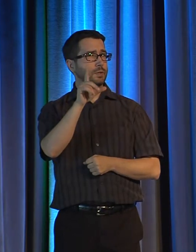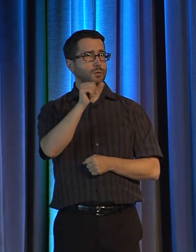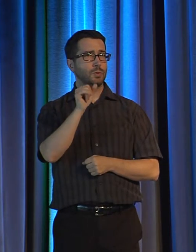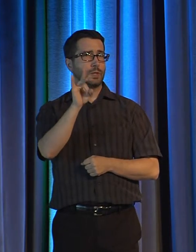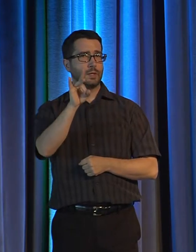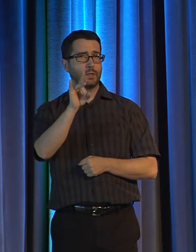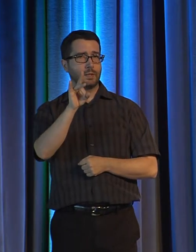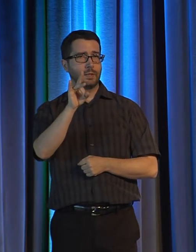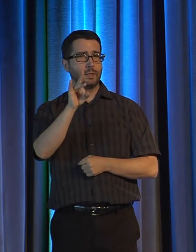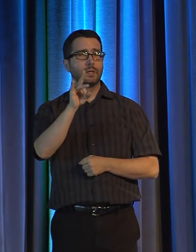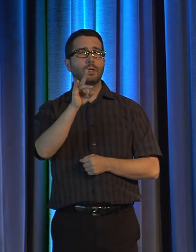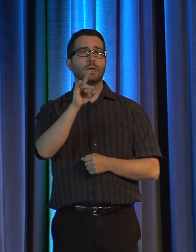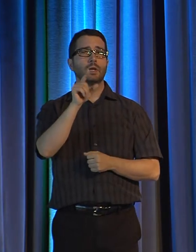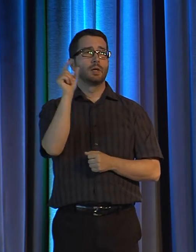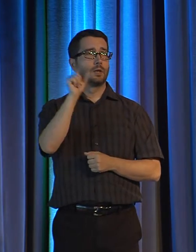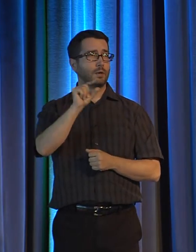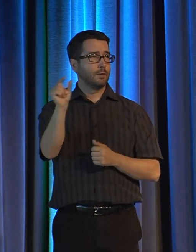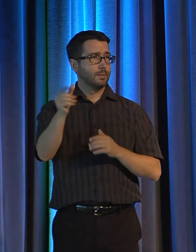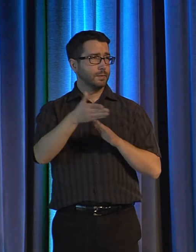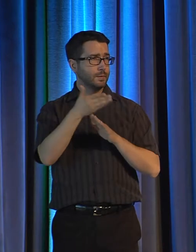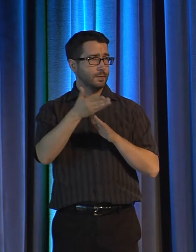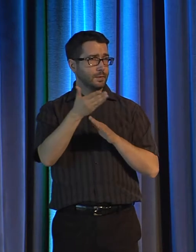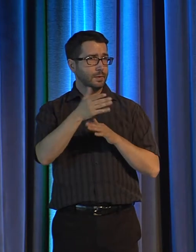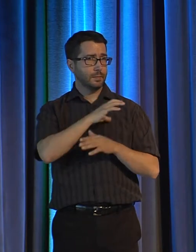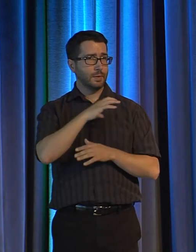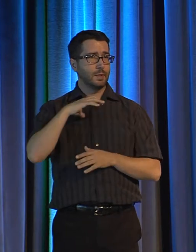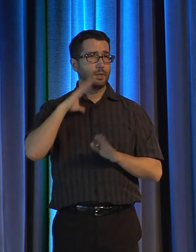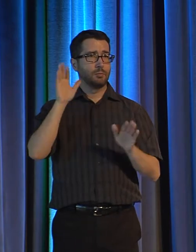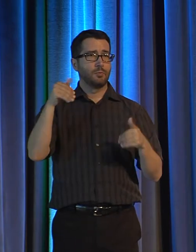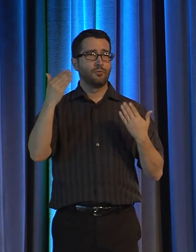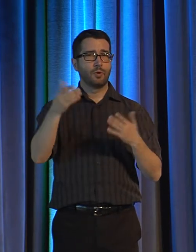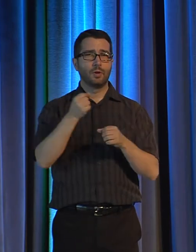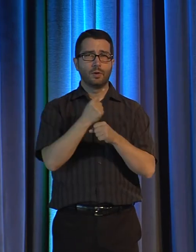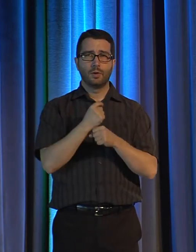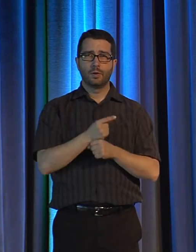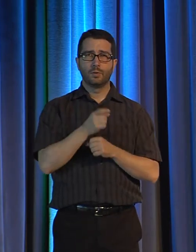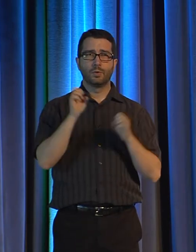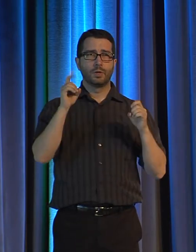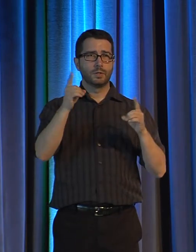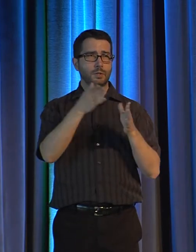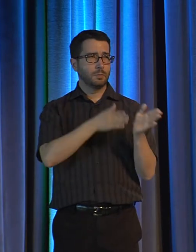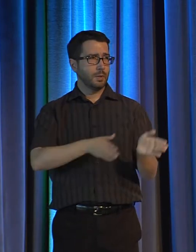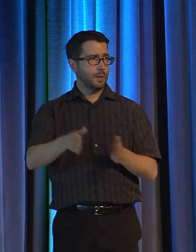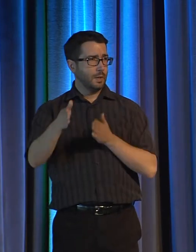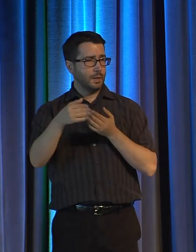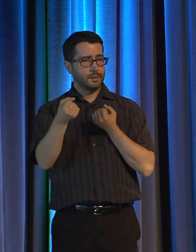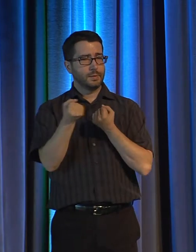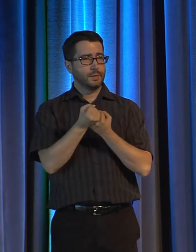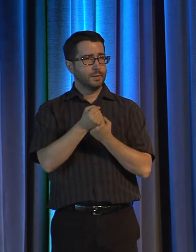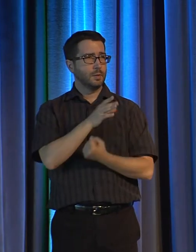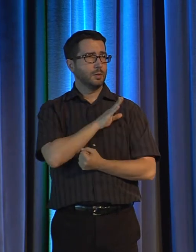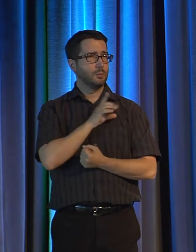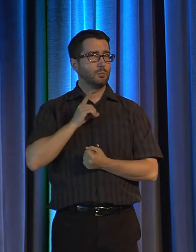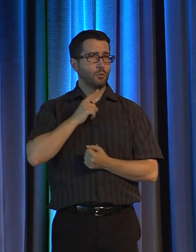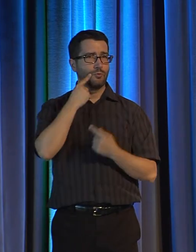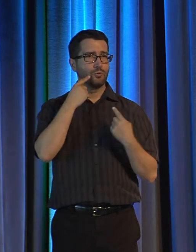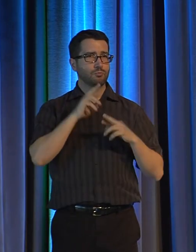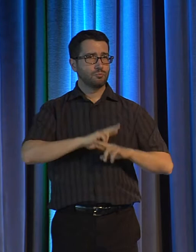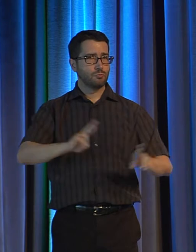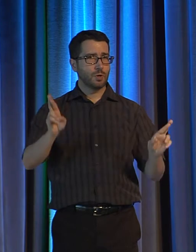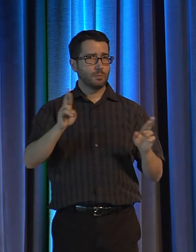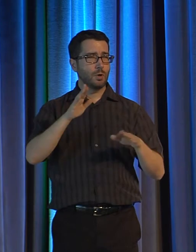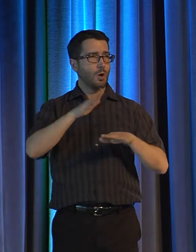2017-2018, the Governance Committee provided an annual board education plan, assisted the board with preparation of the